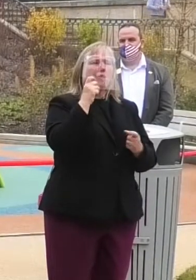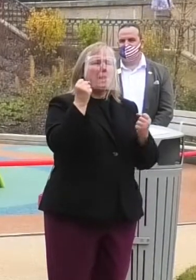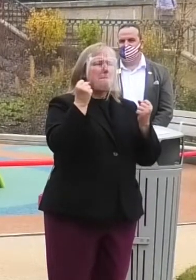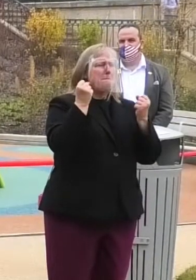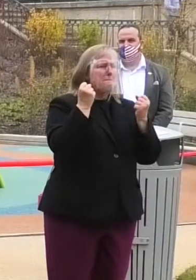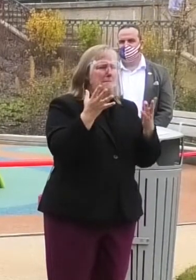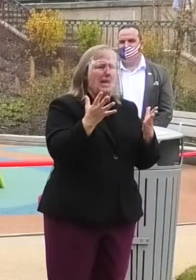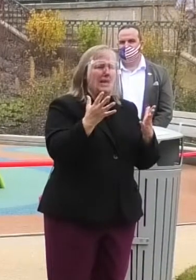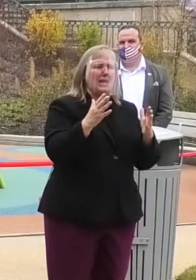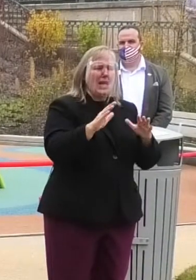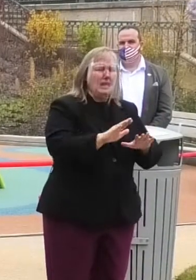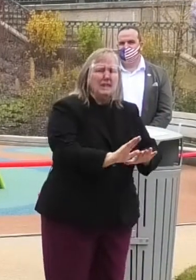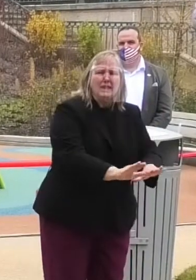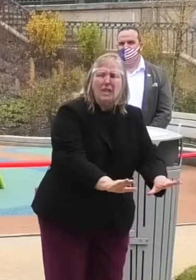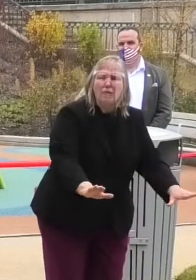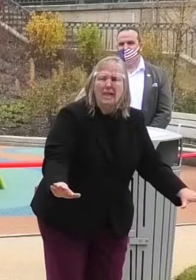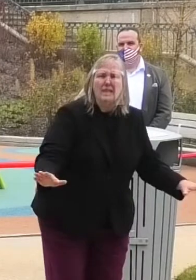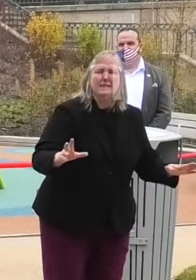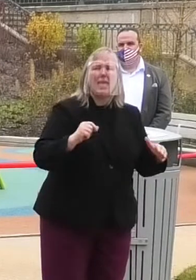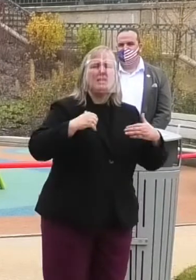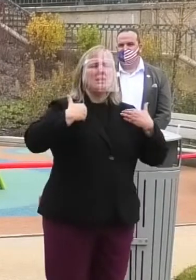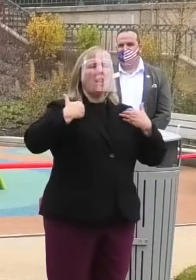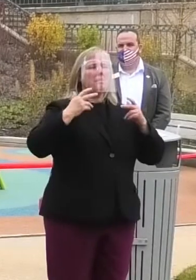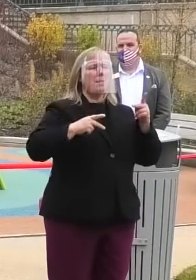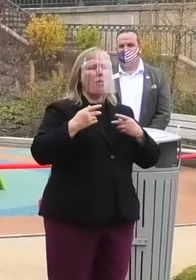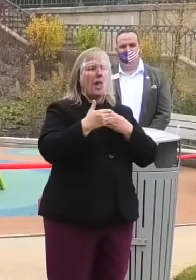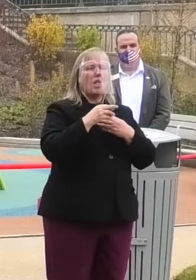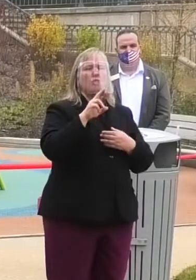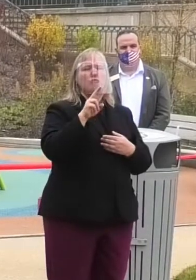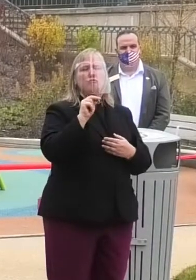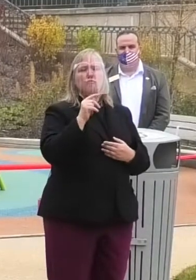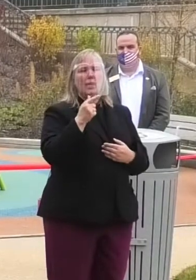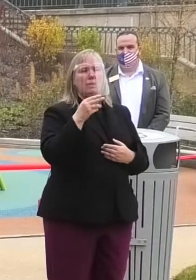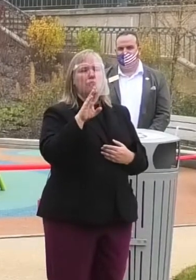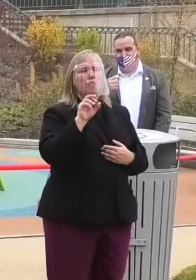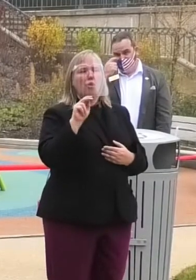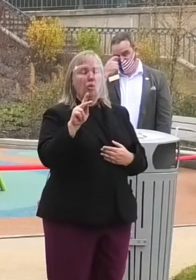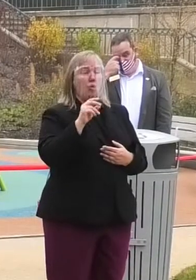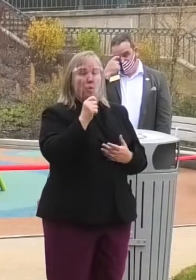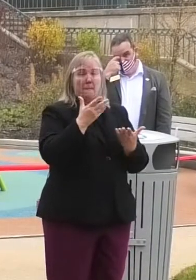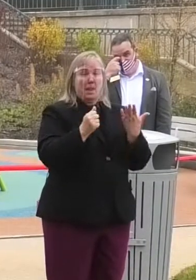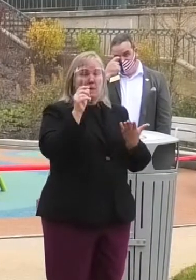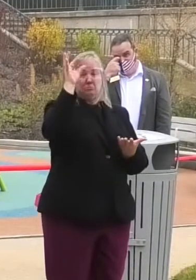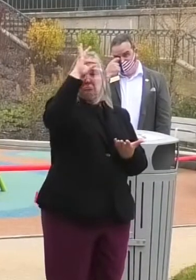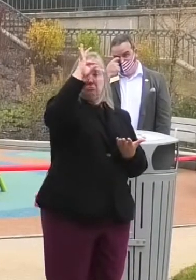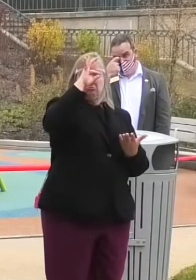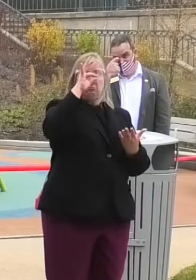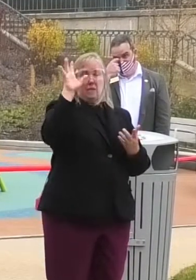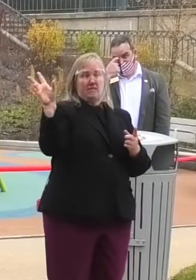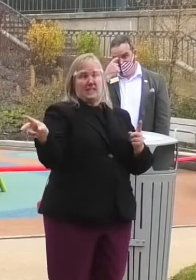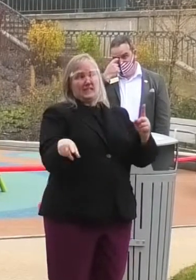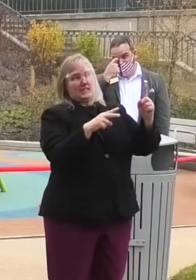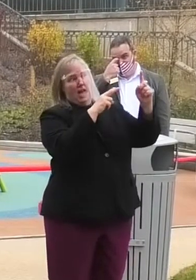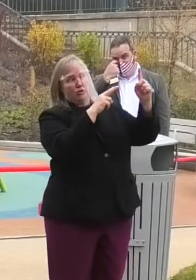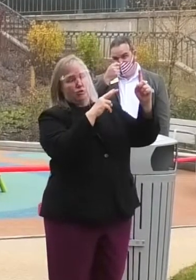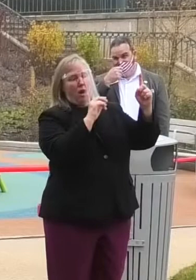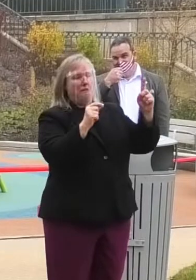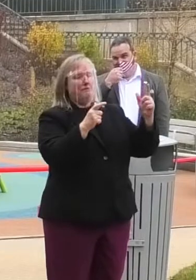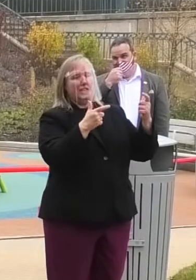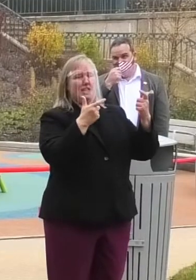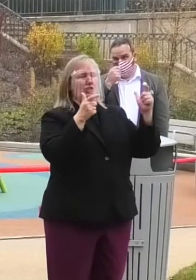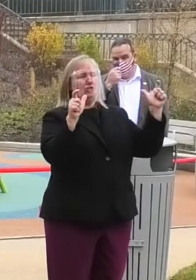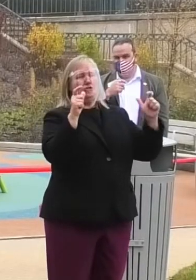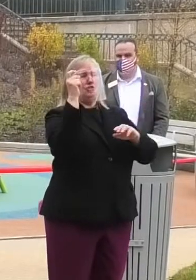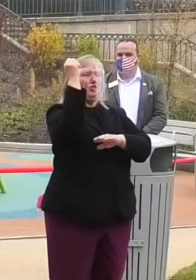little kids and young people at Running Brook who may not have even known the stature of the giant of